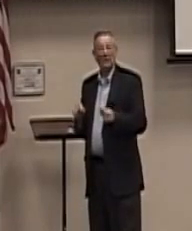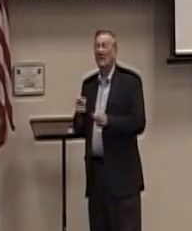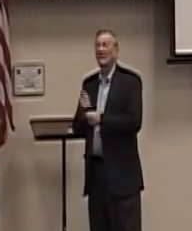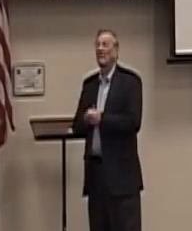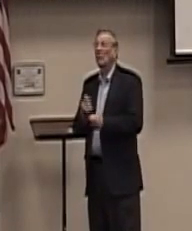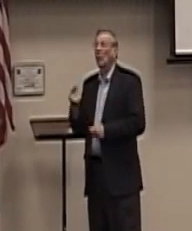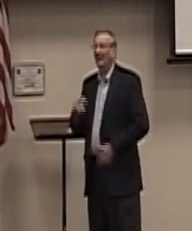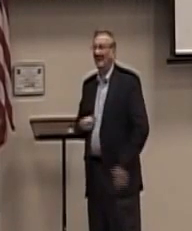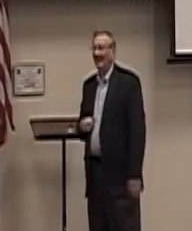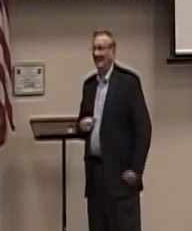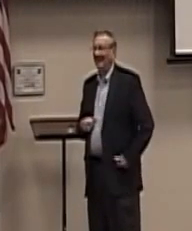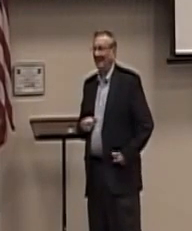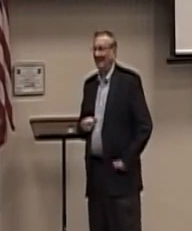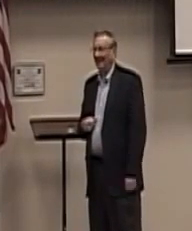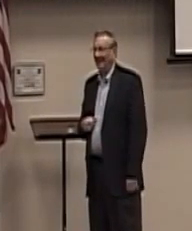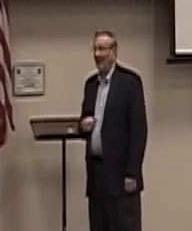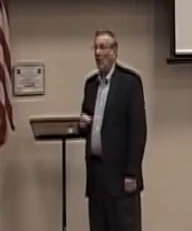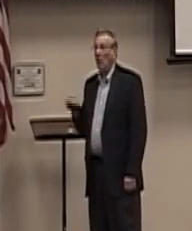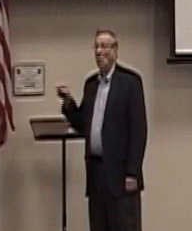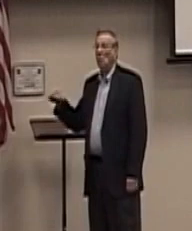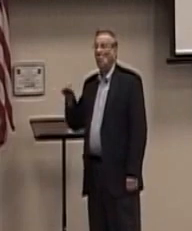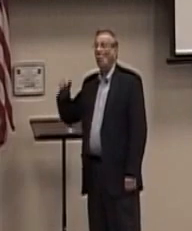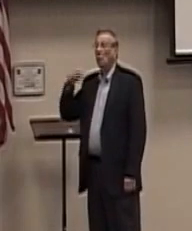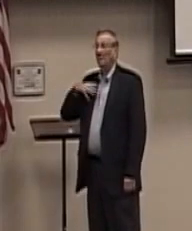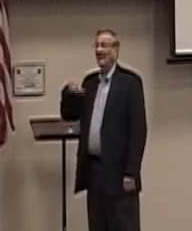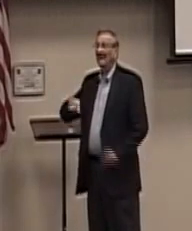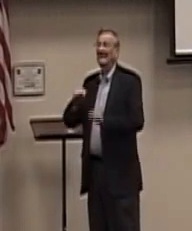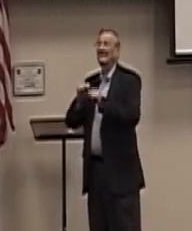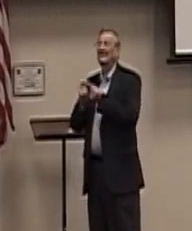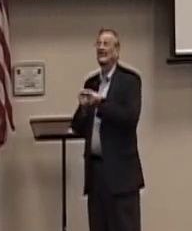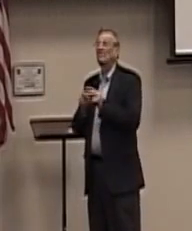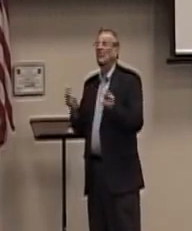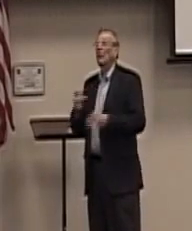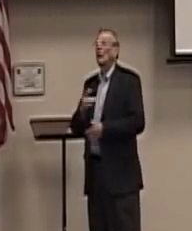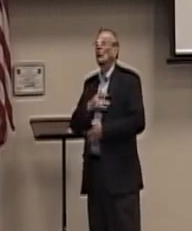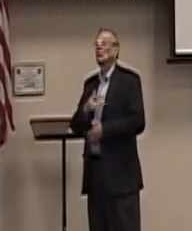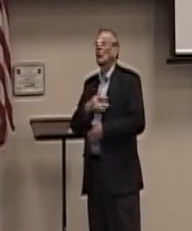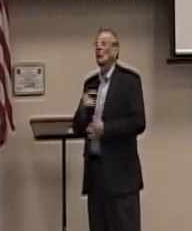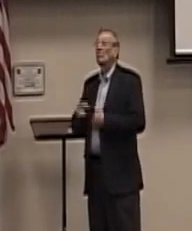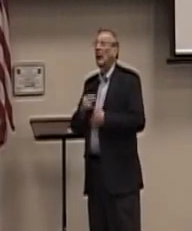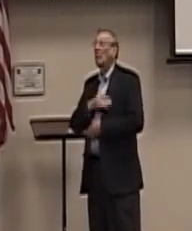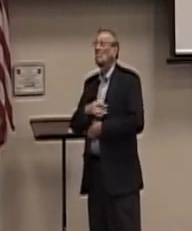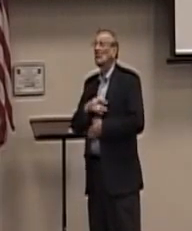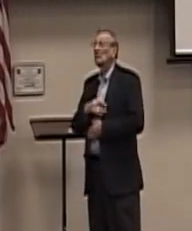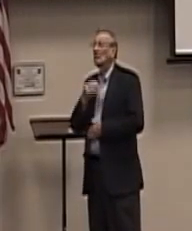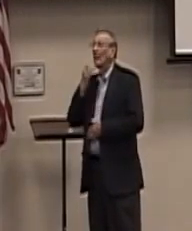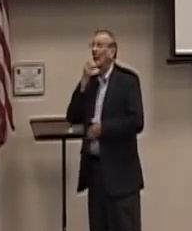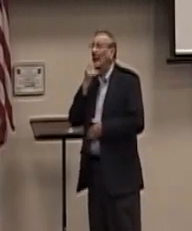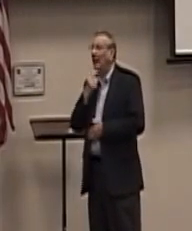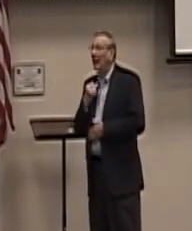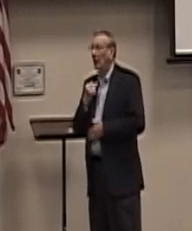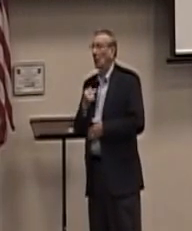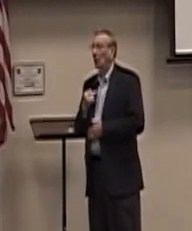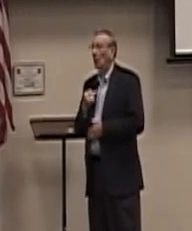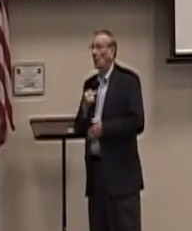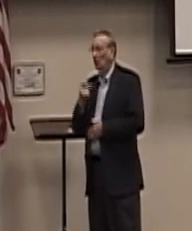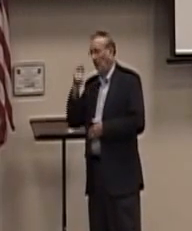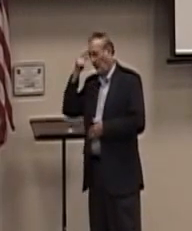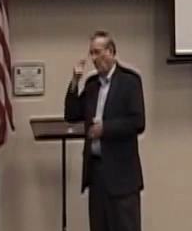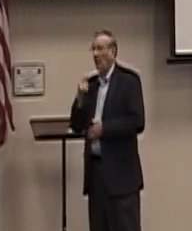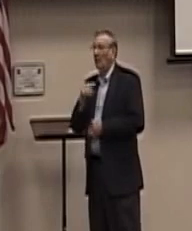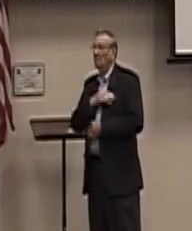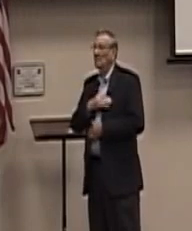everybody. Those guys, this team, is very concerned about mission care and missionary care. When we think about mission